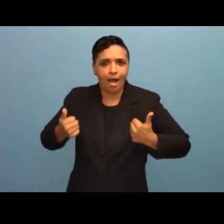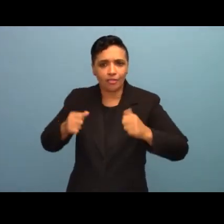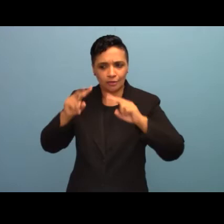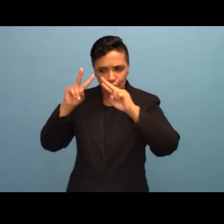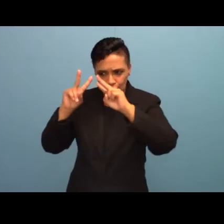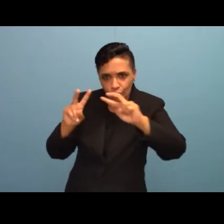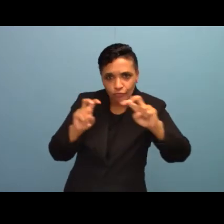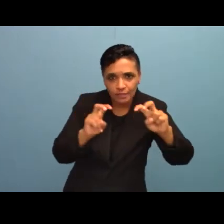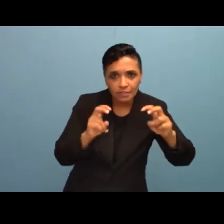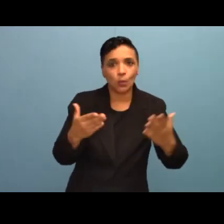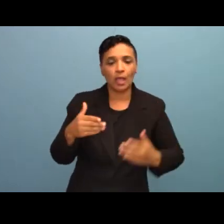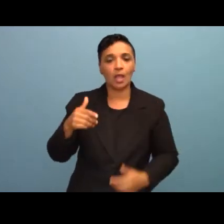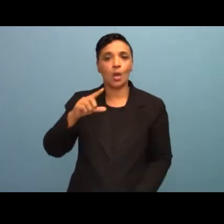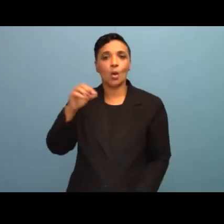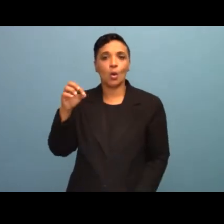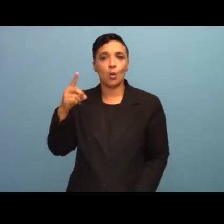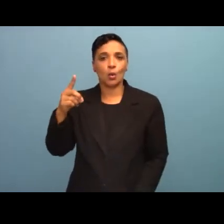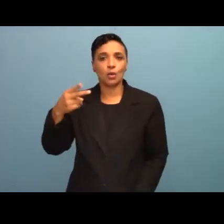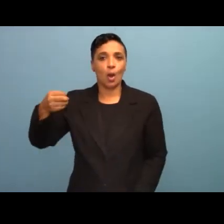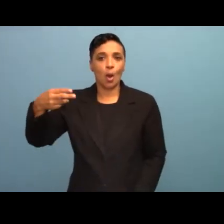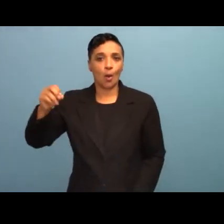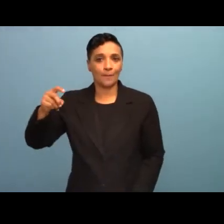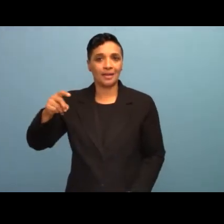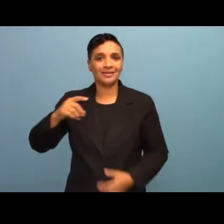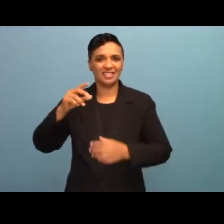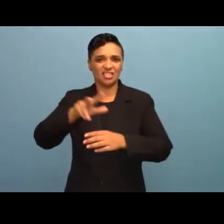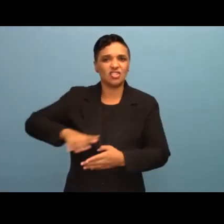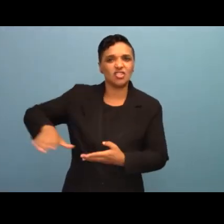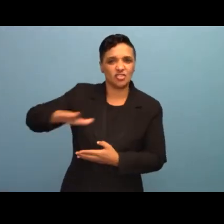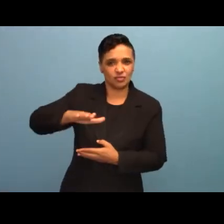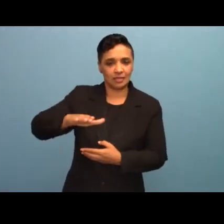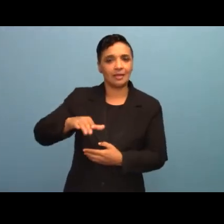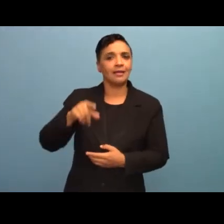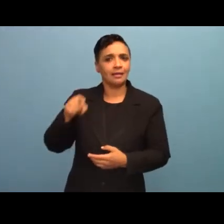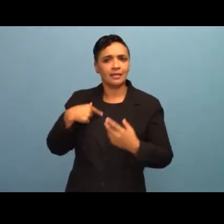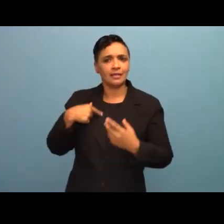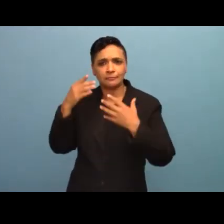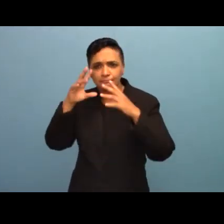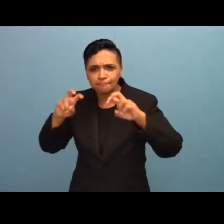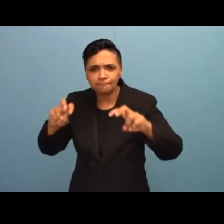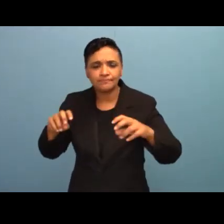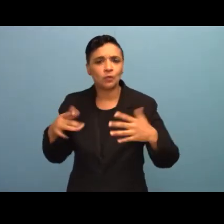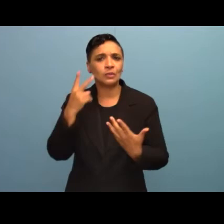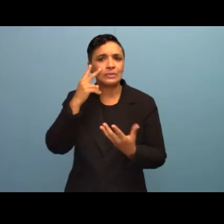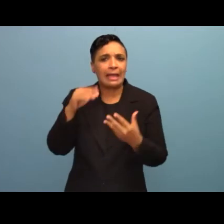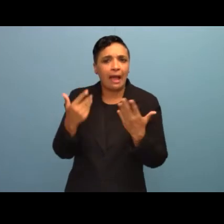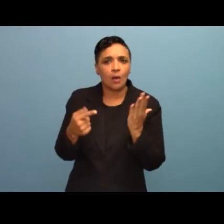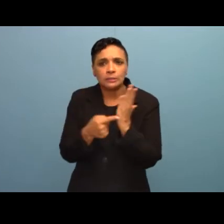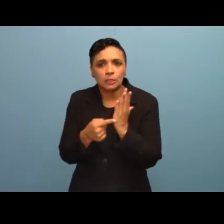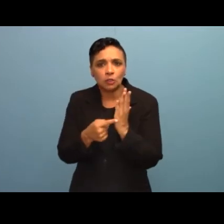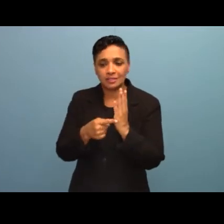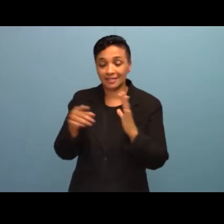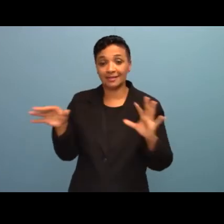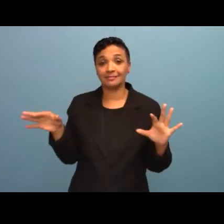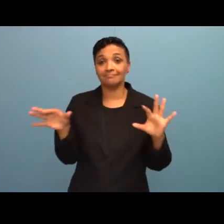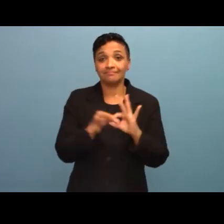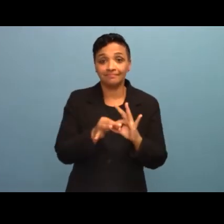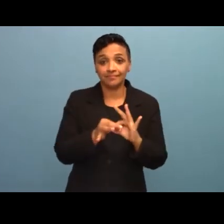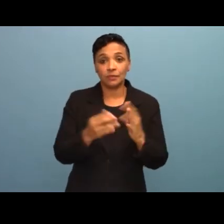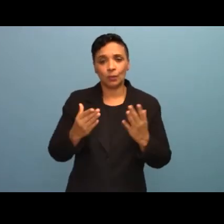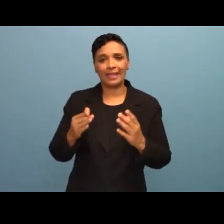District in 2016, using Peak technology and expertise, courtesy of the partnership between Peak Vision